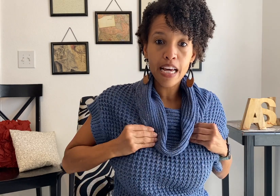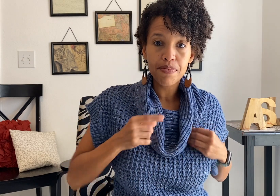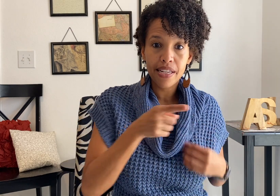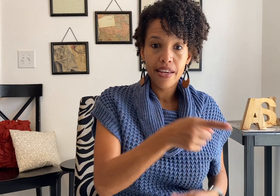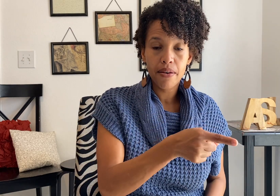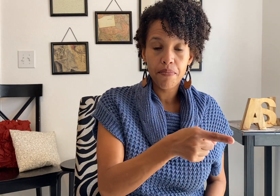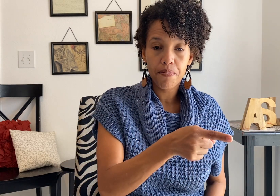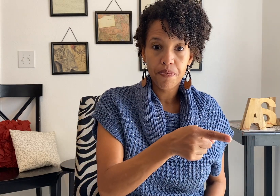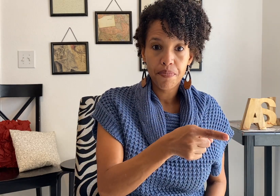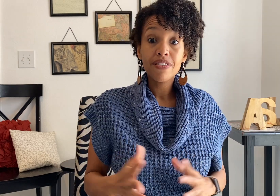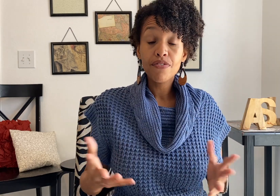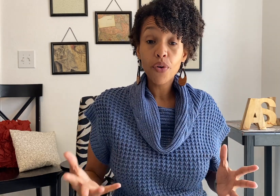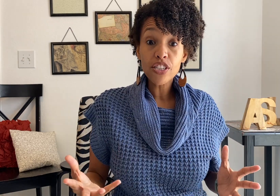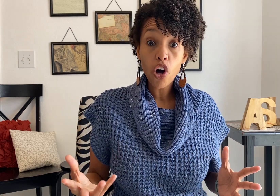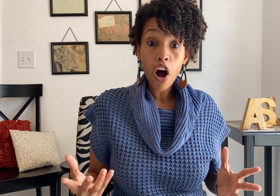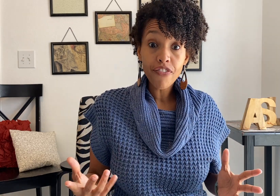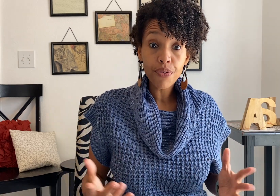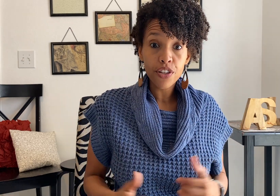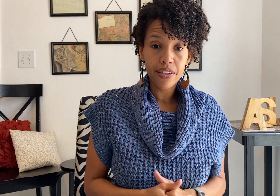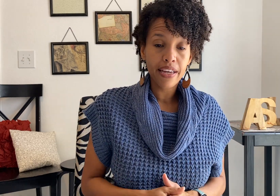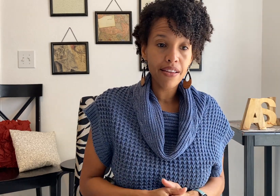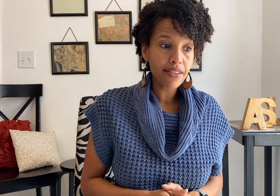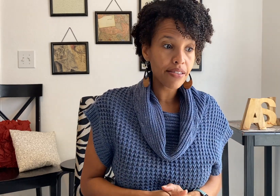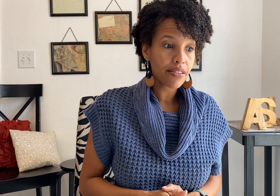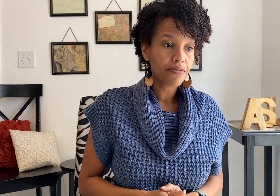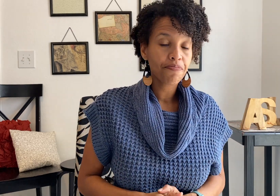accept him. Voice off, it would look like this.